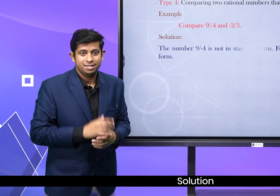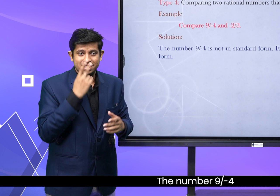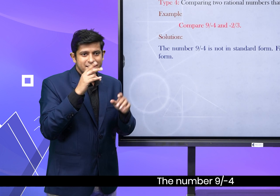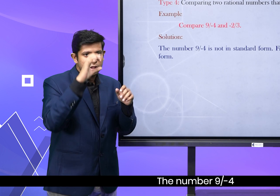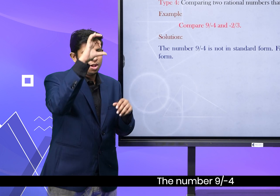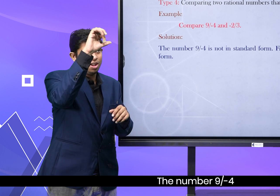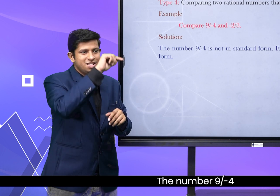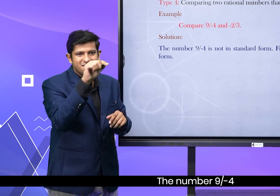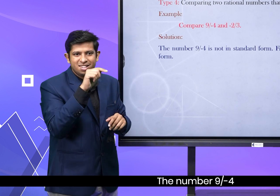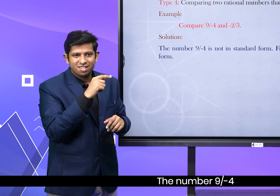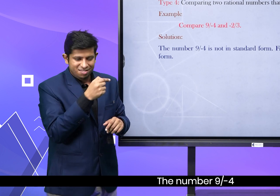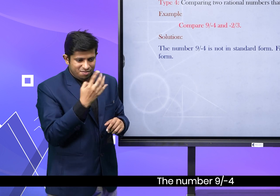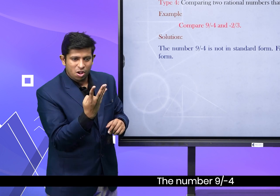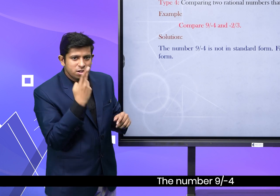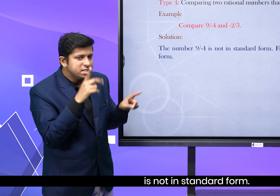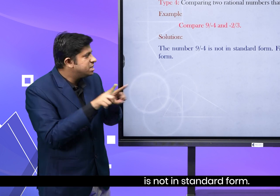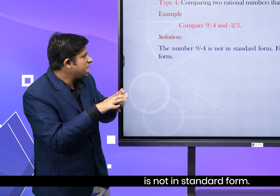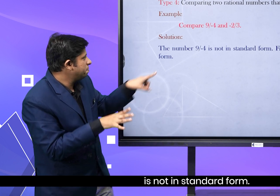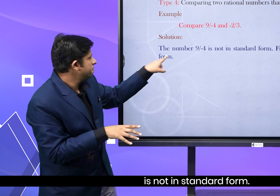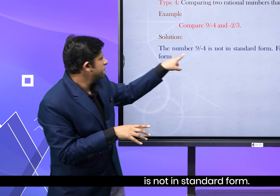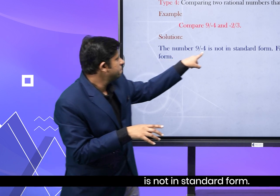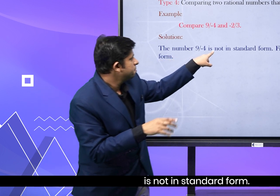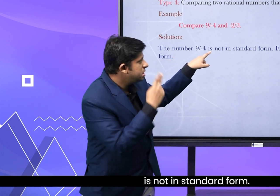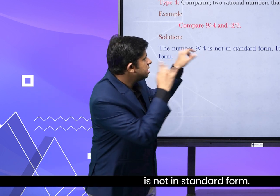The number 9 by minus 4 is not in standard form.